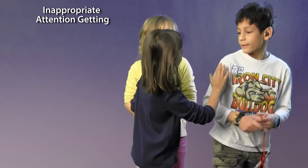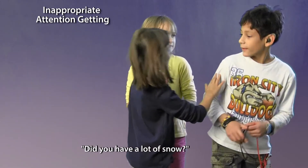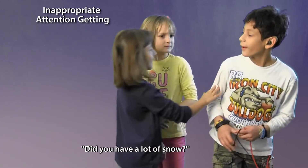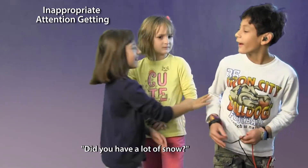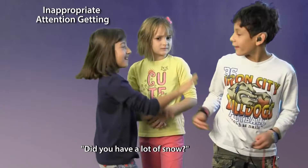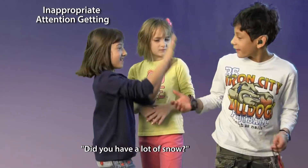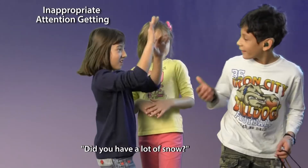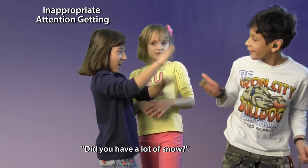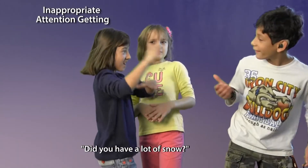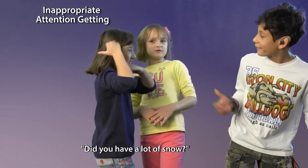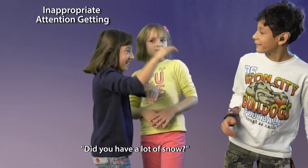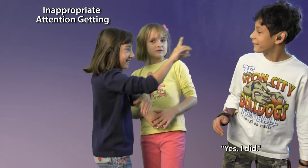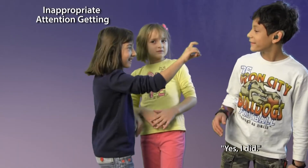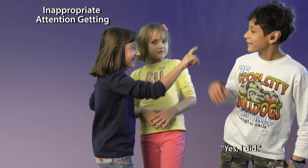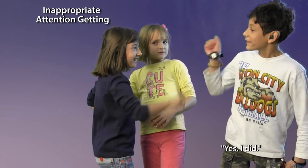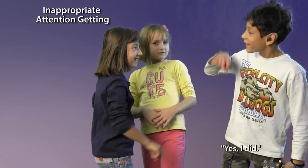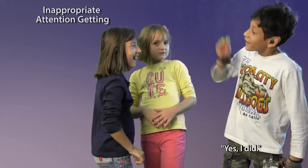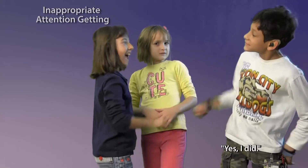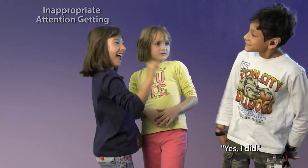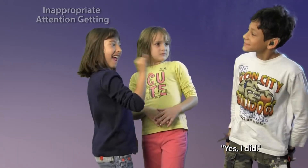Did you have a lot of snow? Yes, I did.